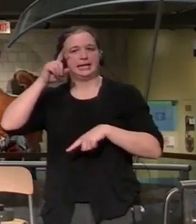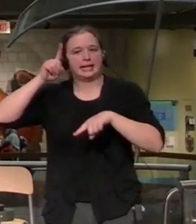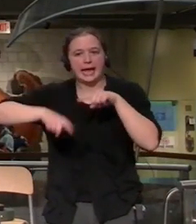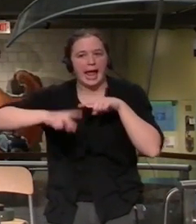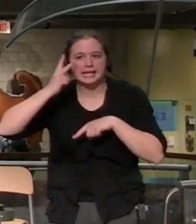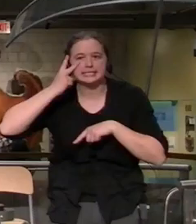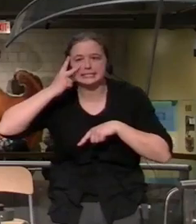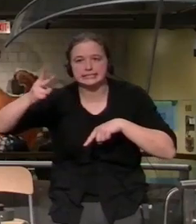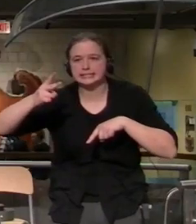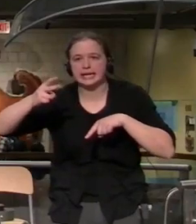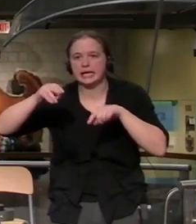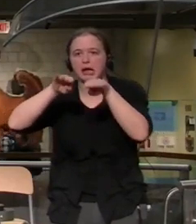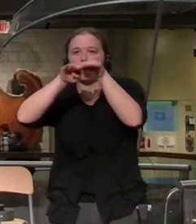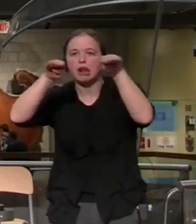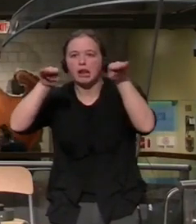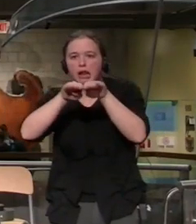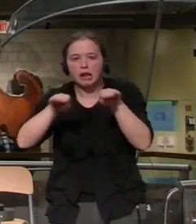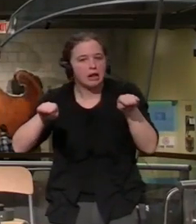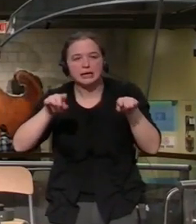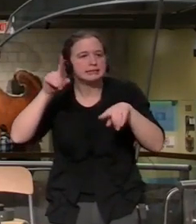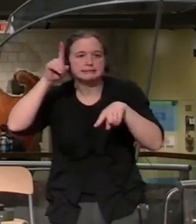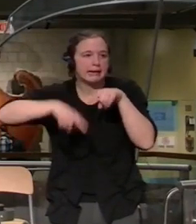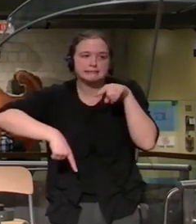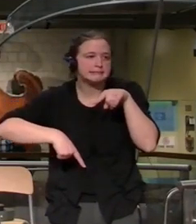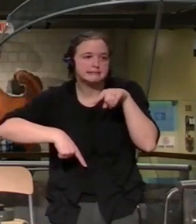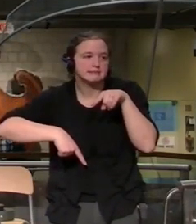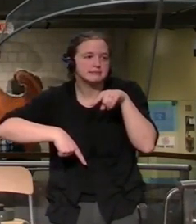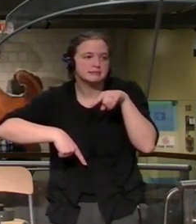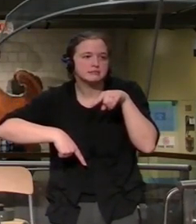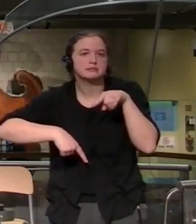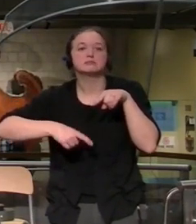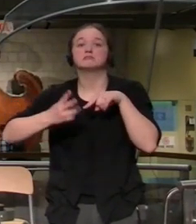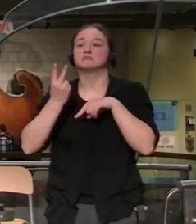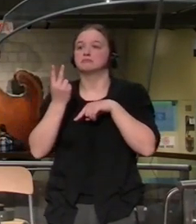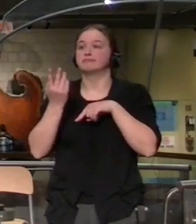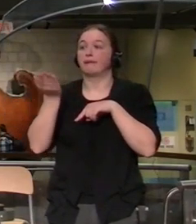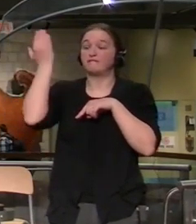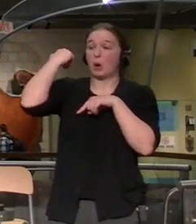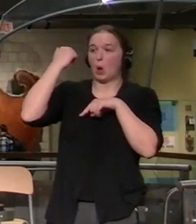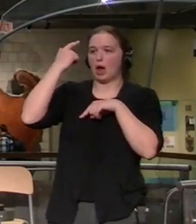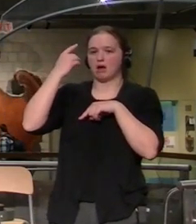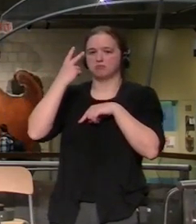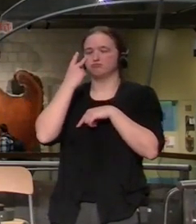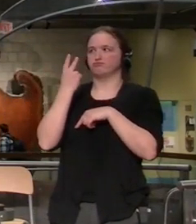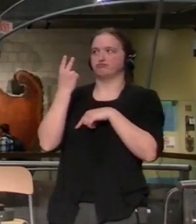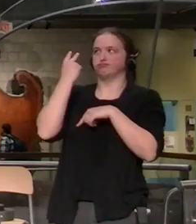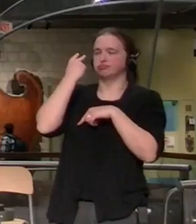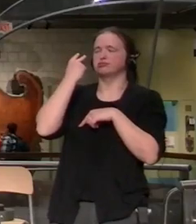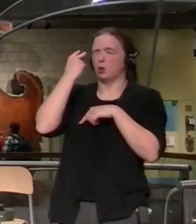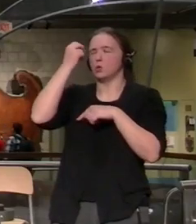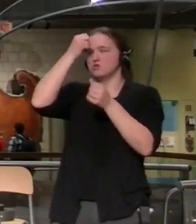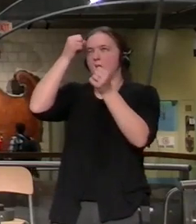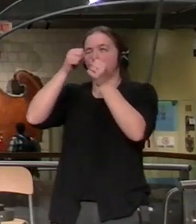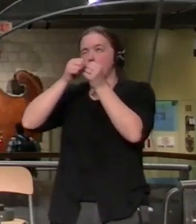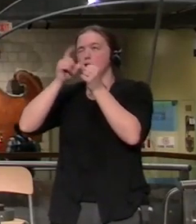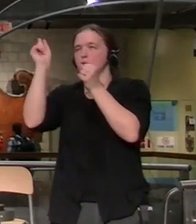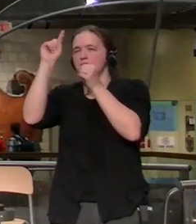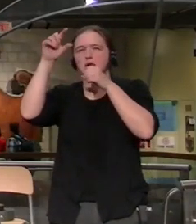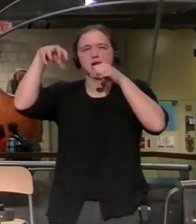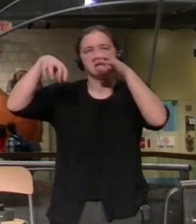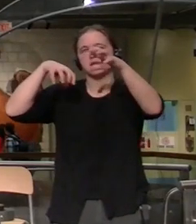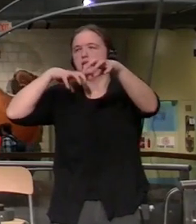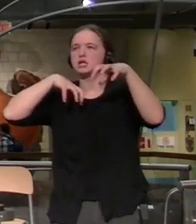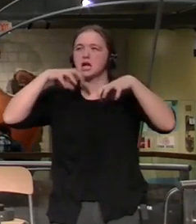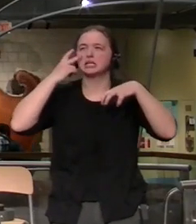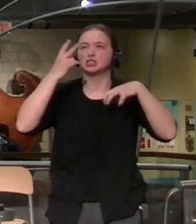location based on the different pictures, or the door, or the window, or the bookshelf. And this allows them to be able to navigate to the platform. And